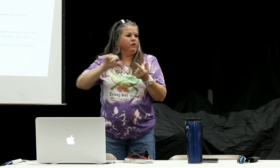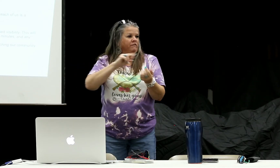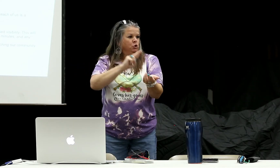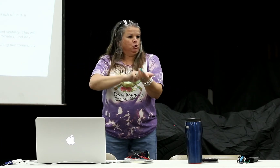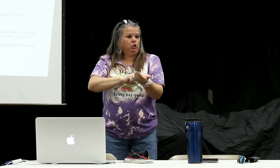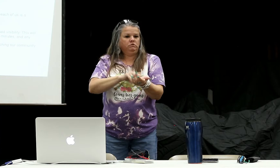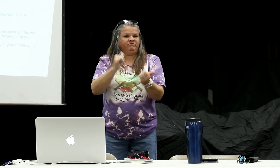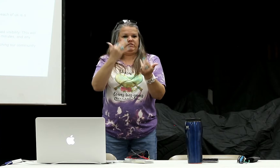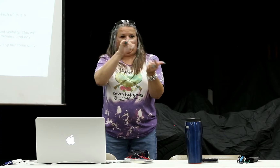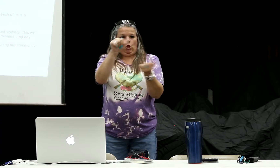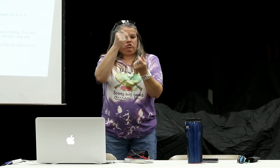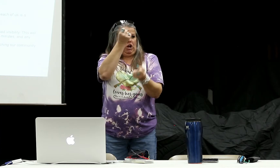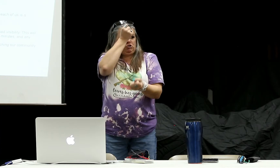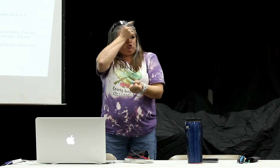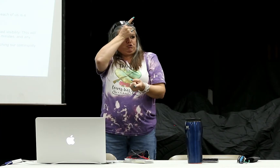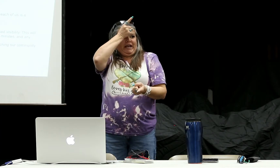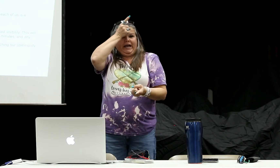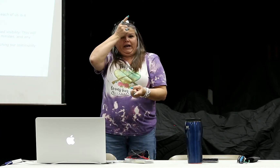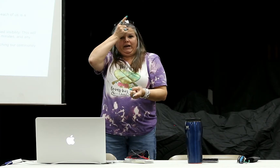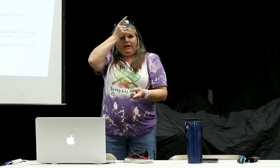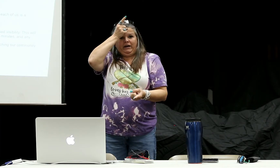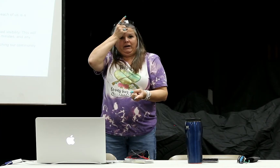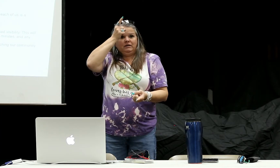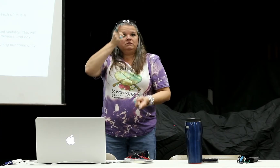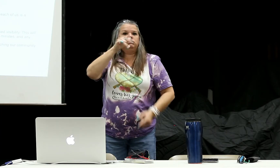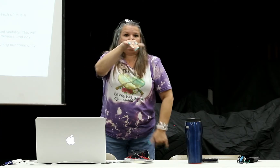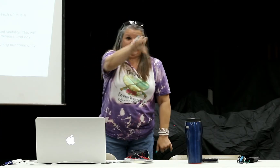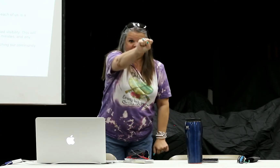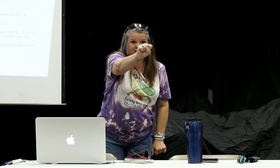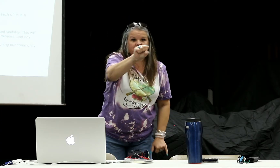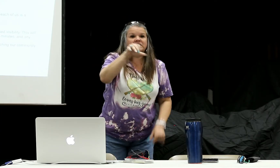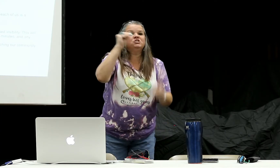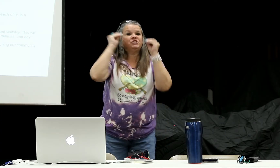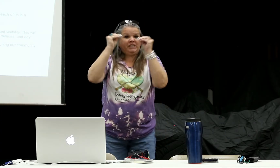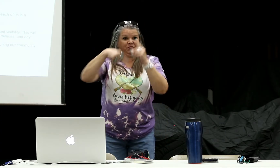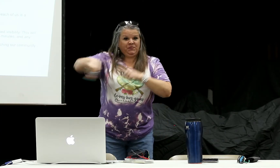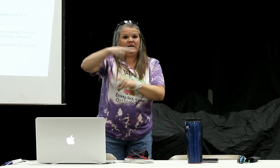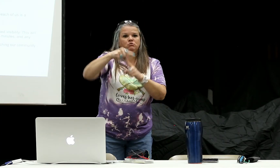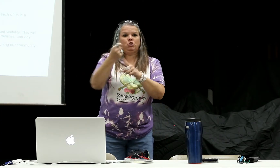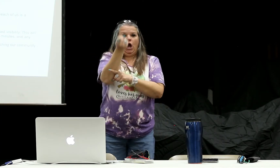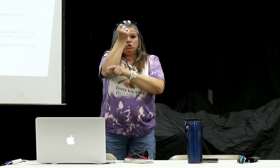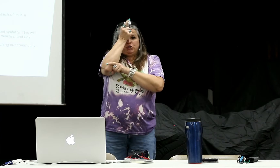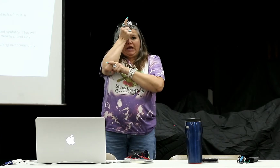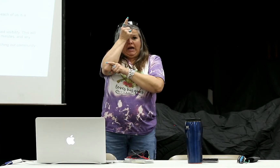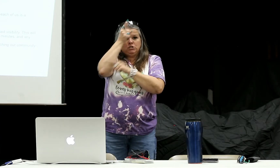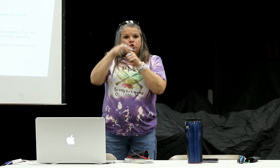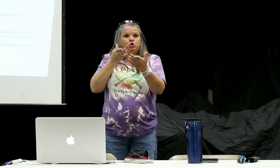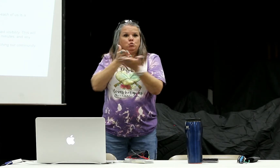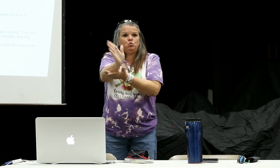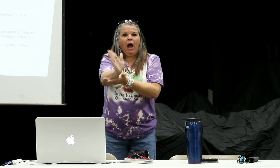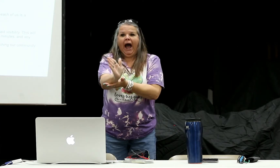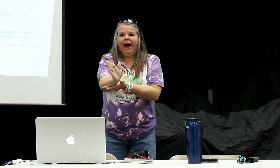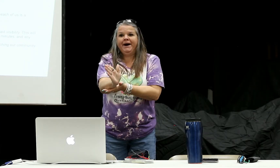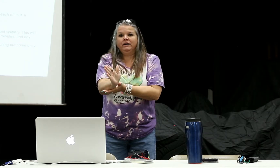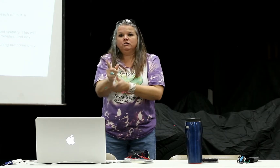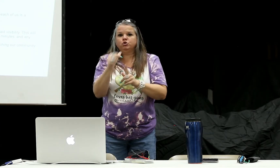one. So I wanted to make sure that I make that clear, that that is a frustration we have here. The best way is for you to say, I have an